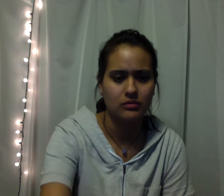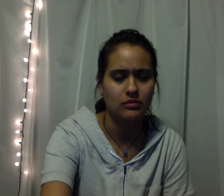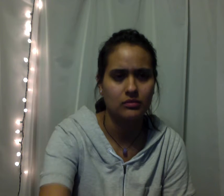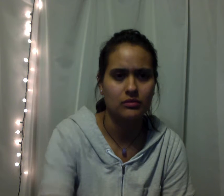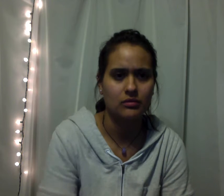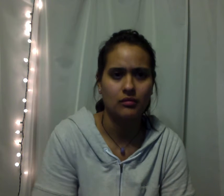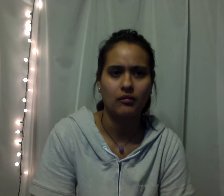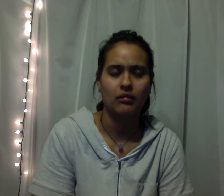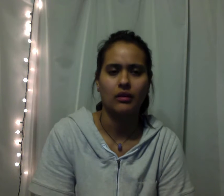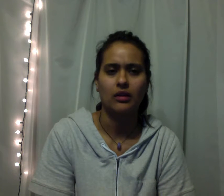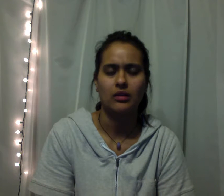Condensation.